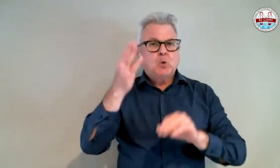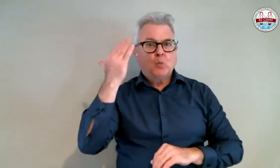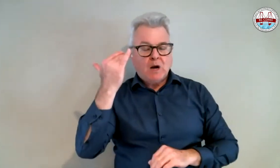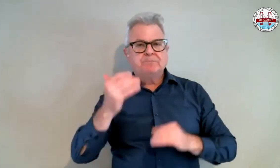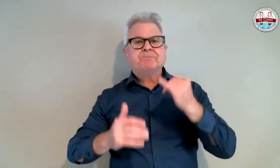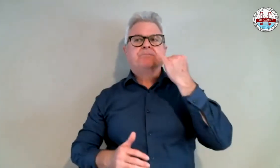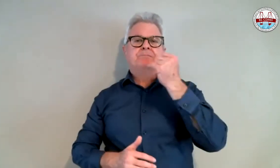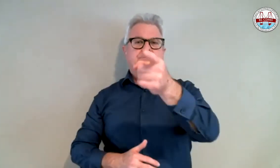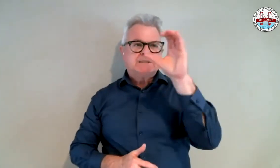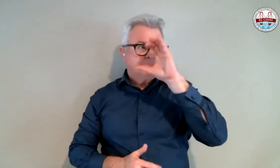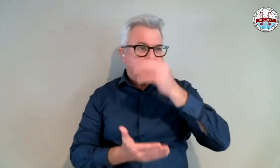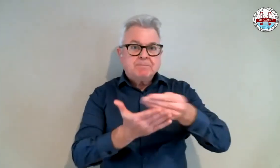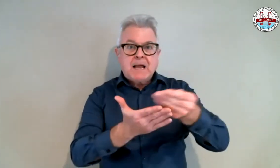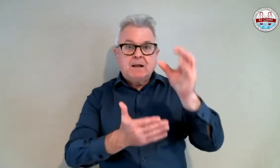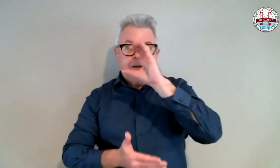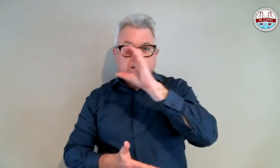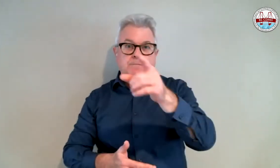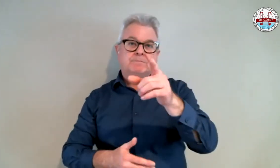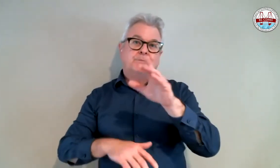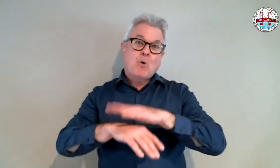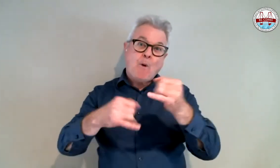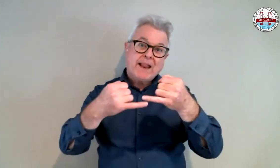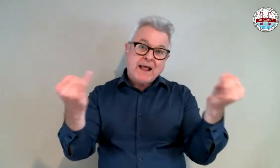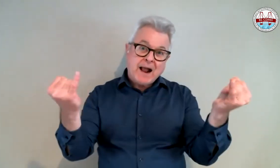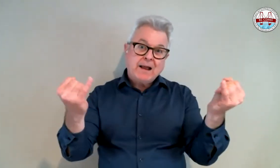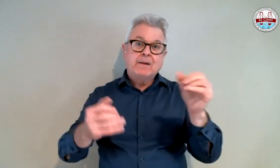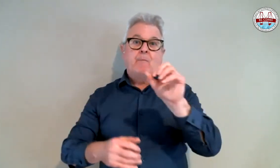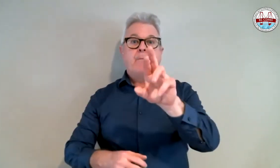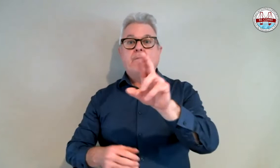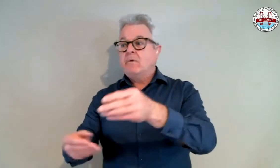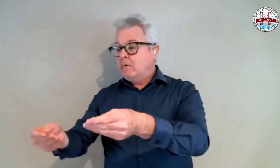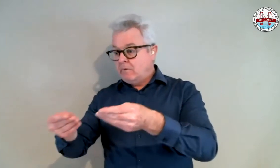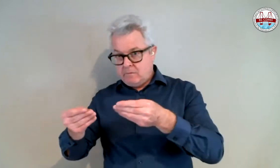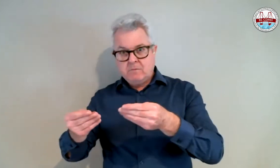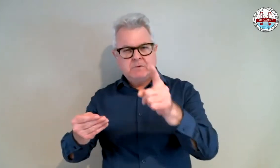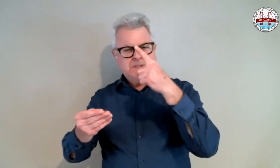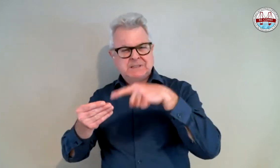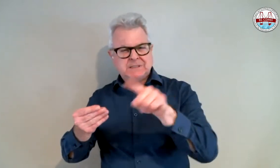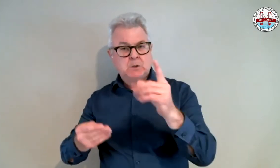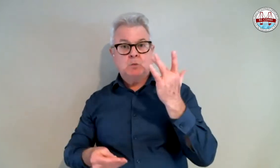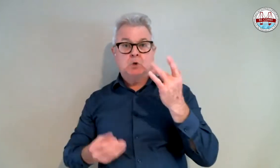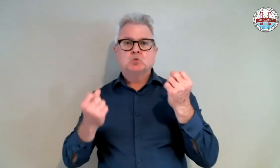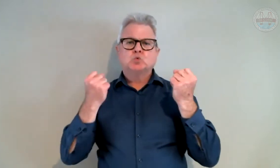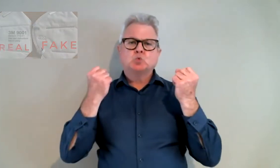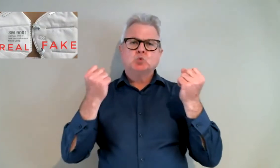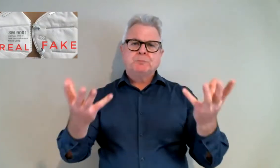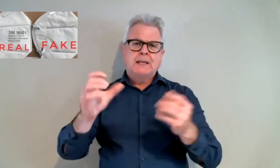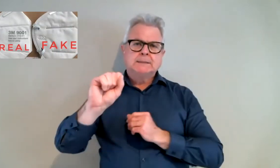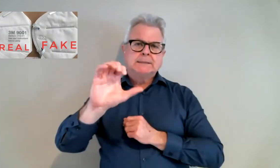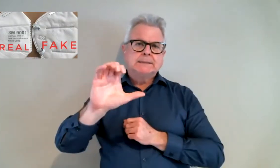occupancy health, they must have that seal that's by NIOSH. So when you're shopping online to purchase that, check to see